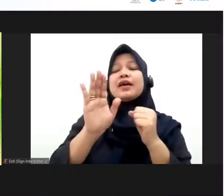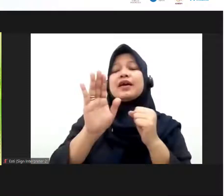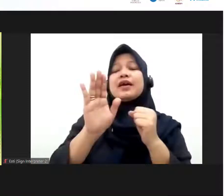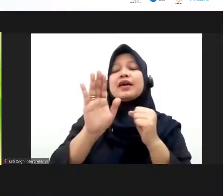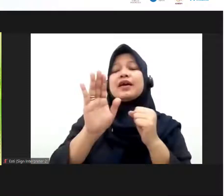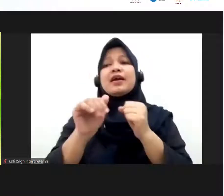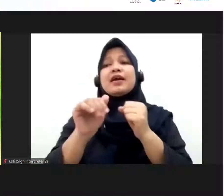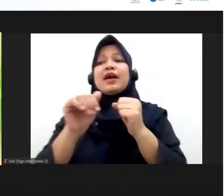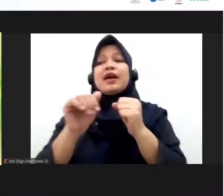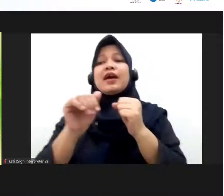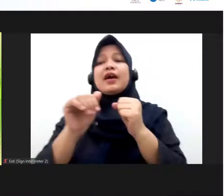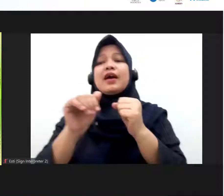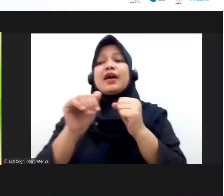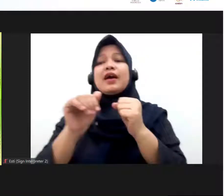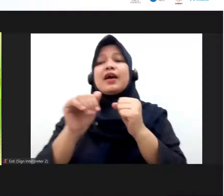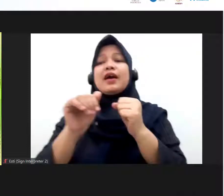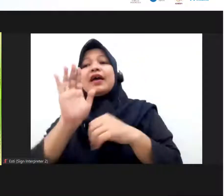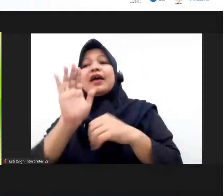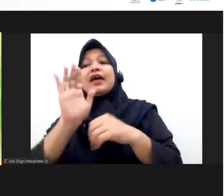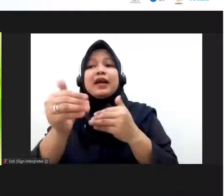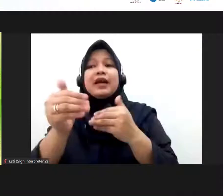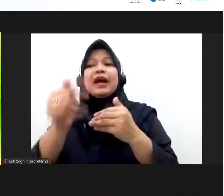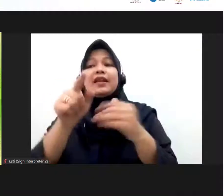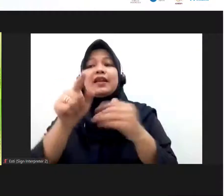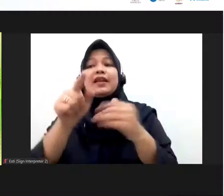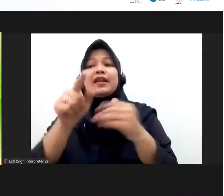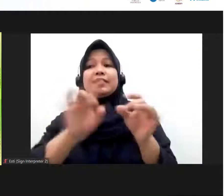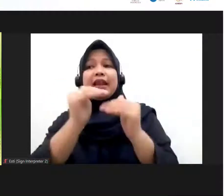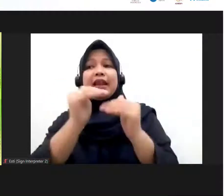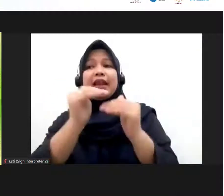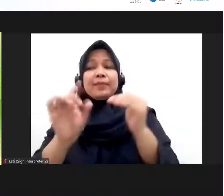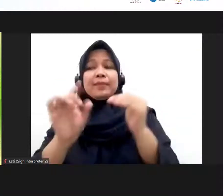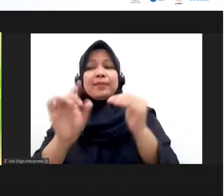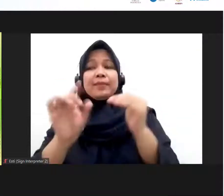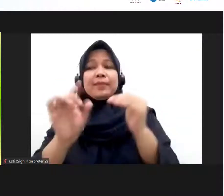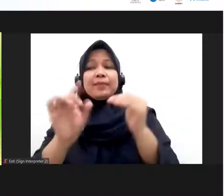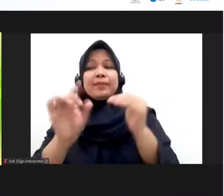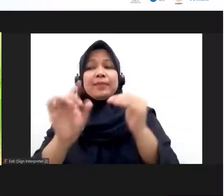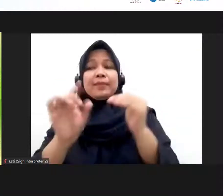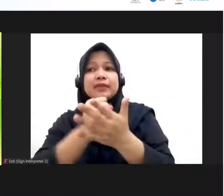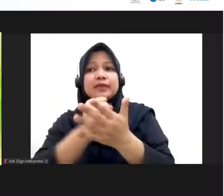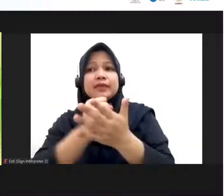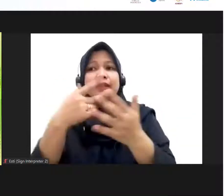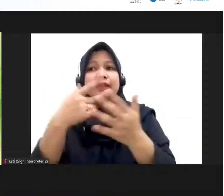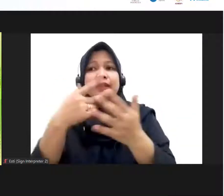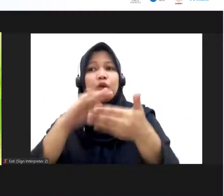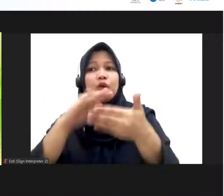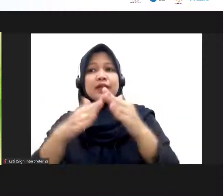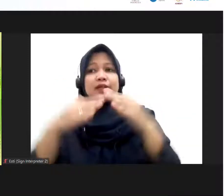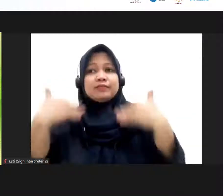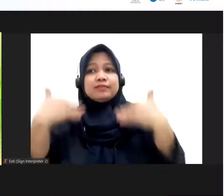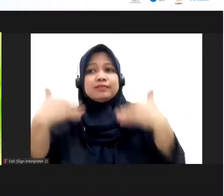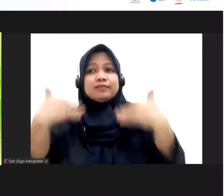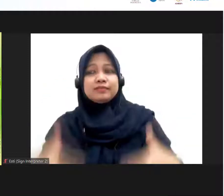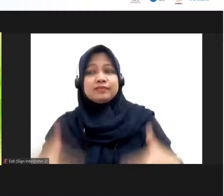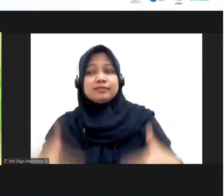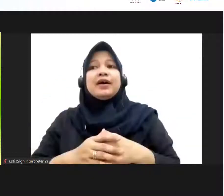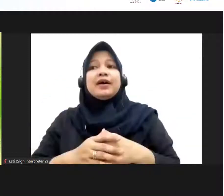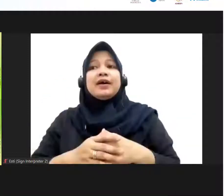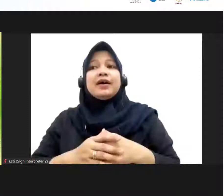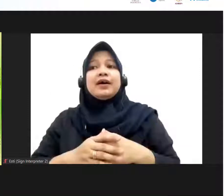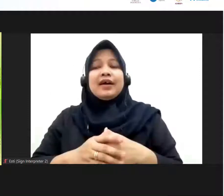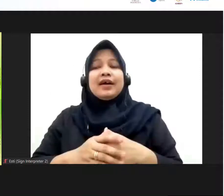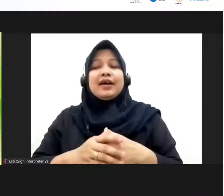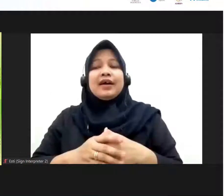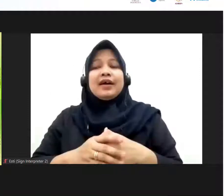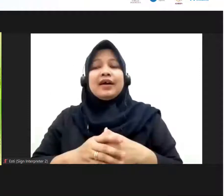coordination, and then between the different levels of authorities and the humanitarian community. This sometimes needs